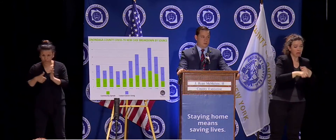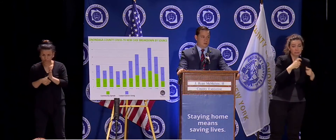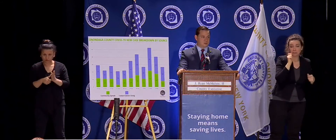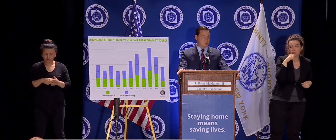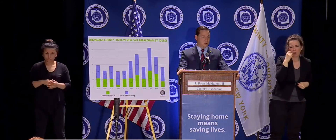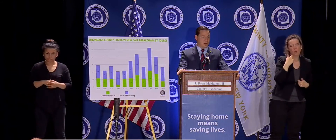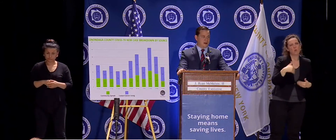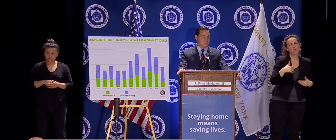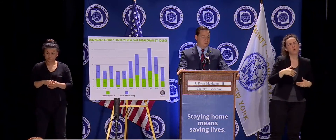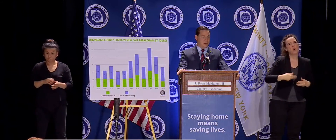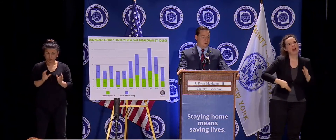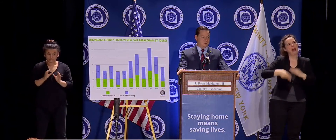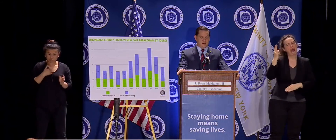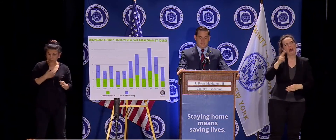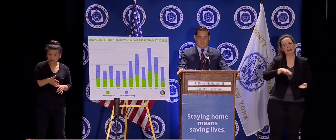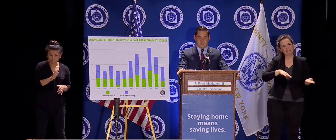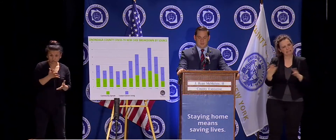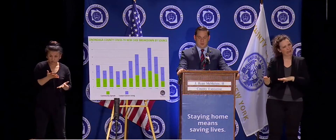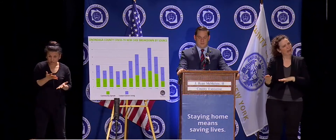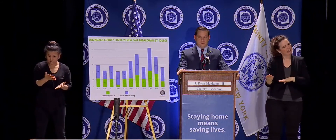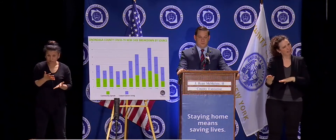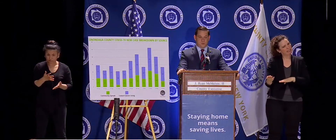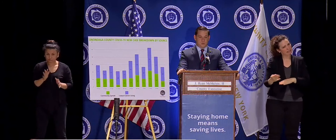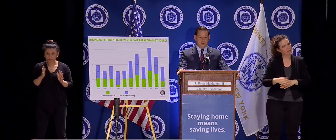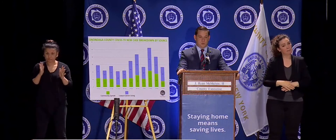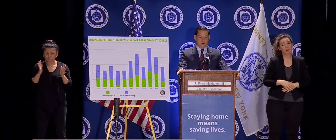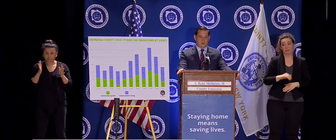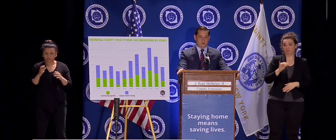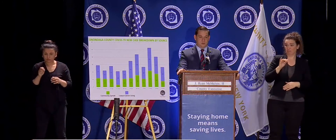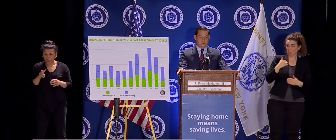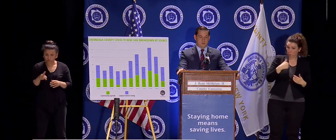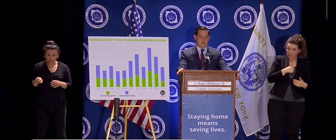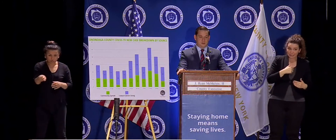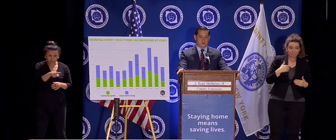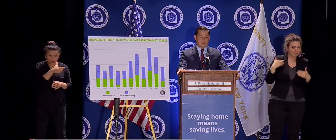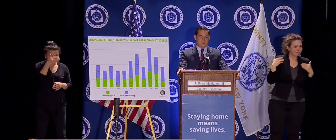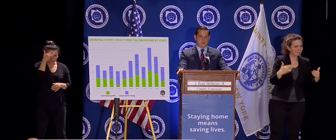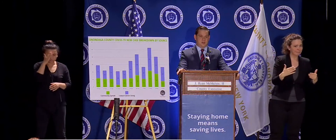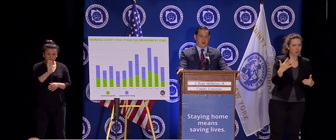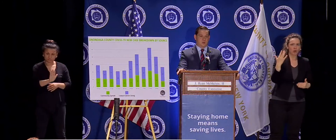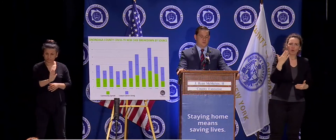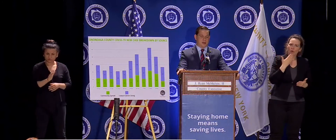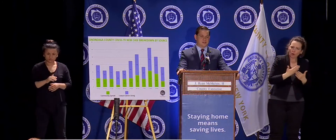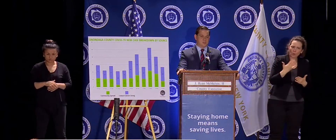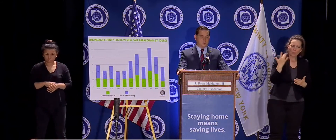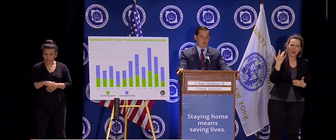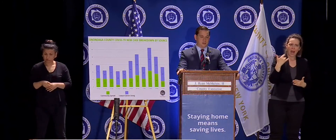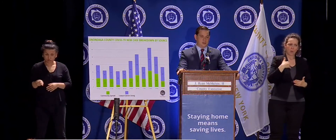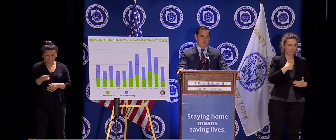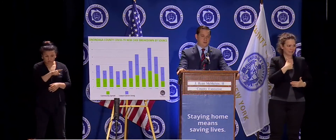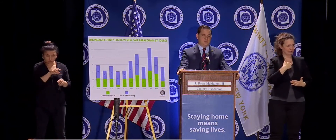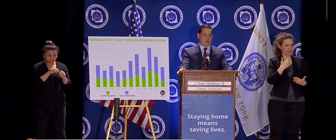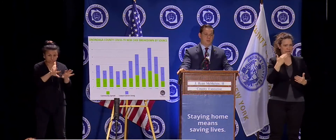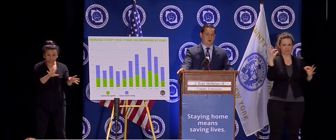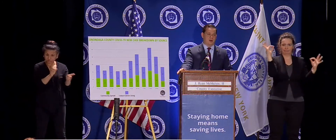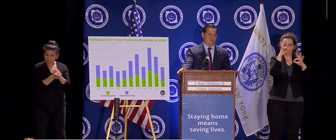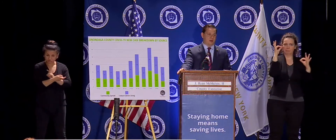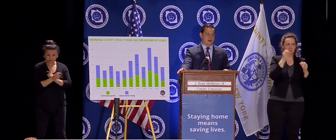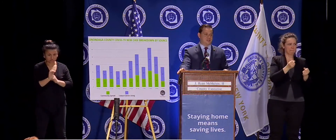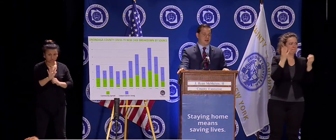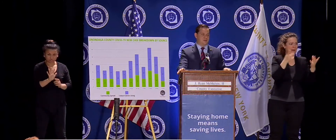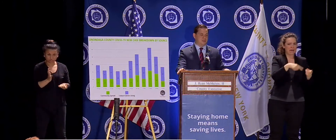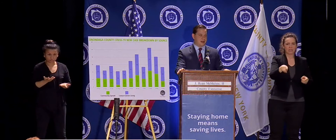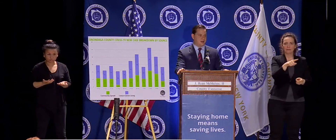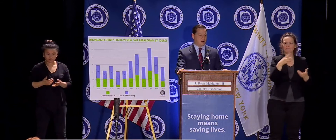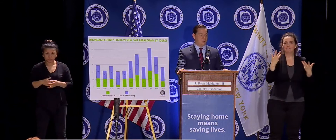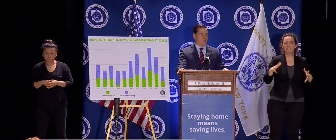we might be getting some notoriety for that, but we would be derelicting our responsibility to public health by